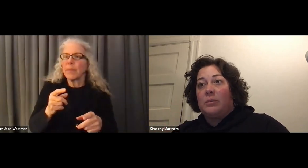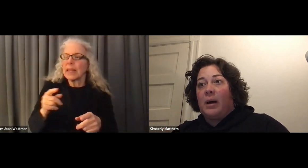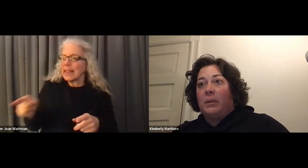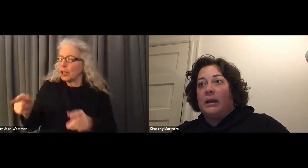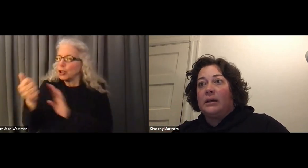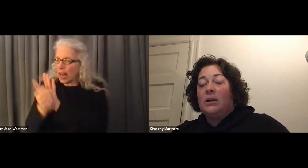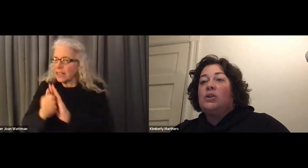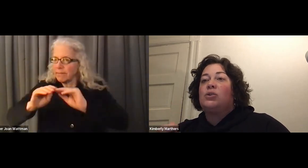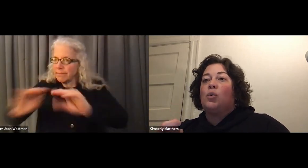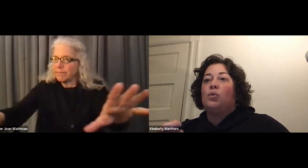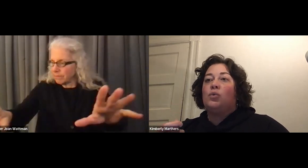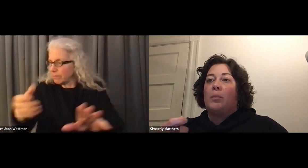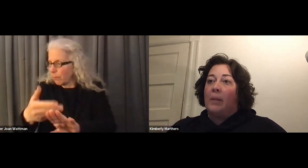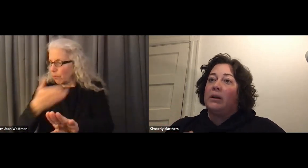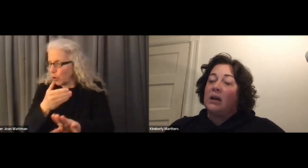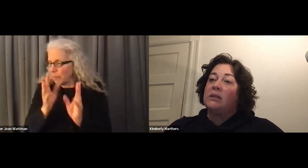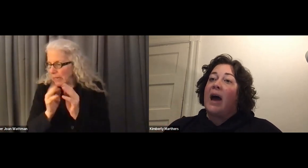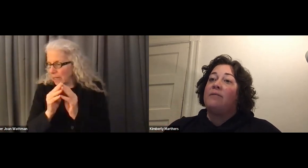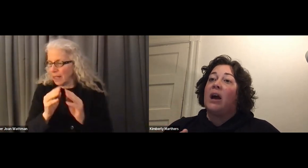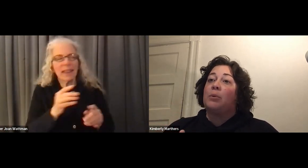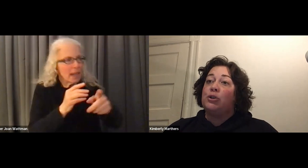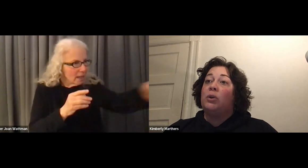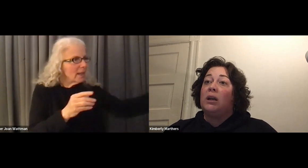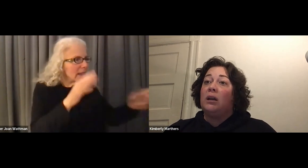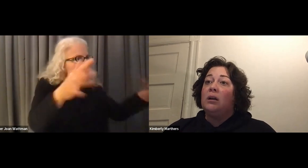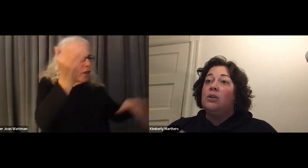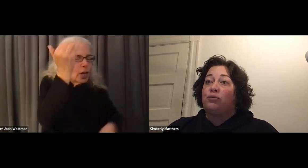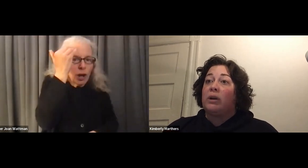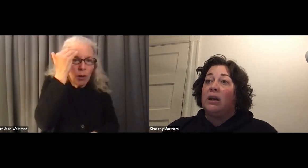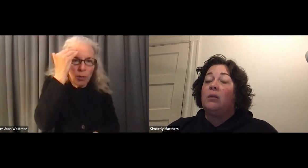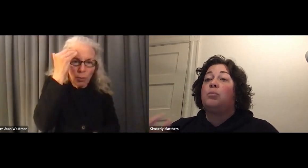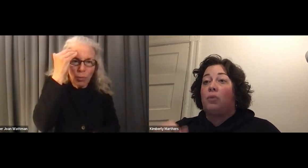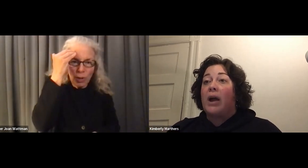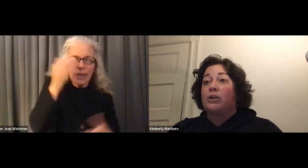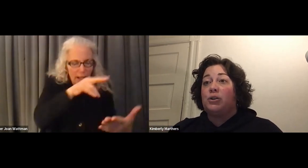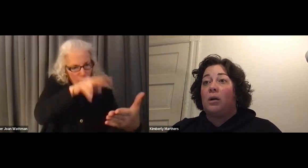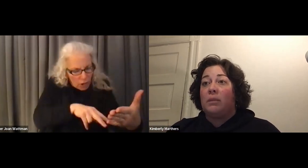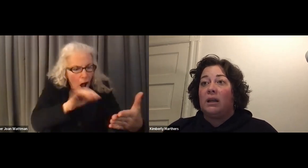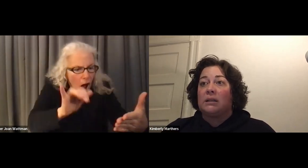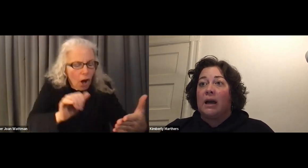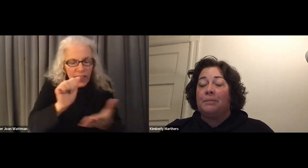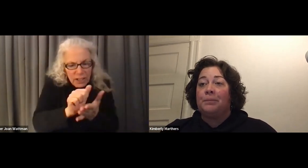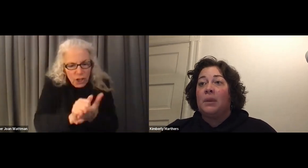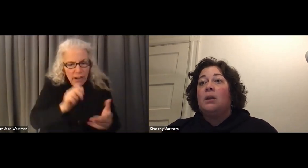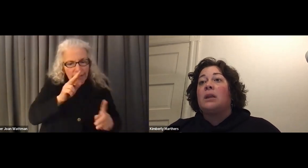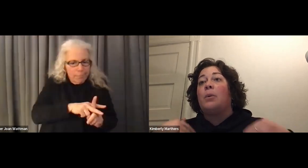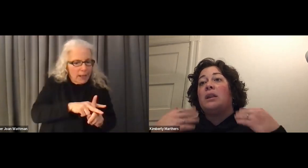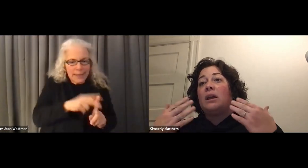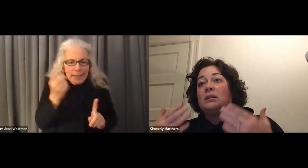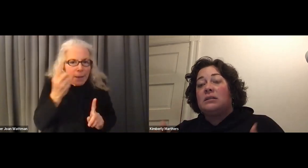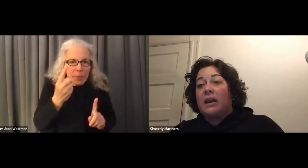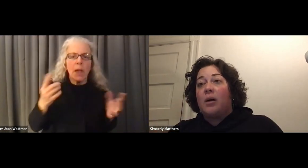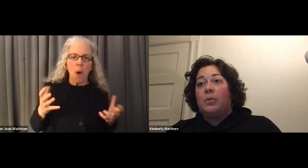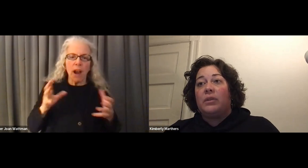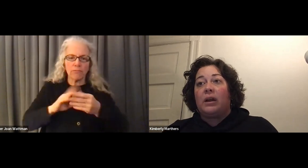go out to the public. So the public does have the opportunity to read it prior to our meeting time. That way